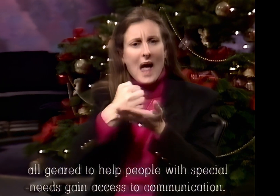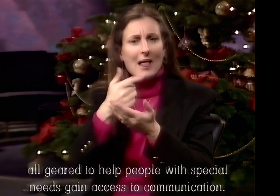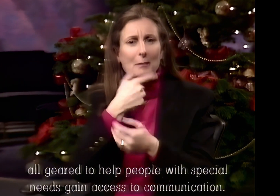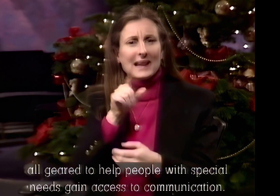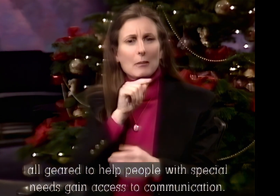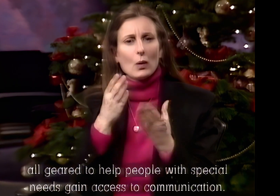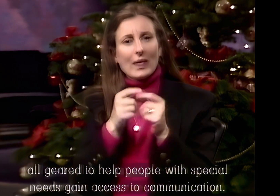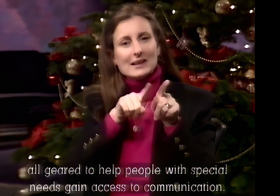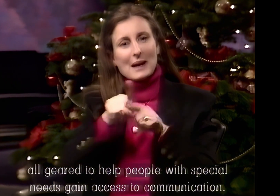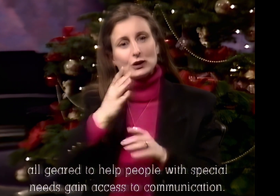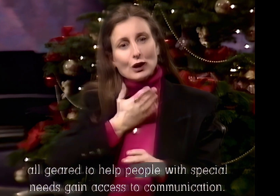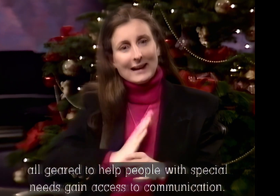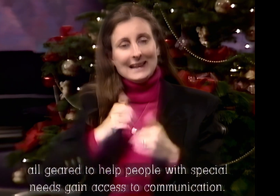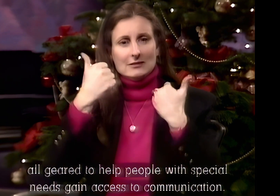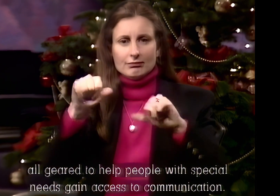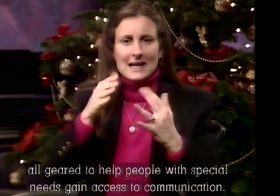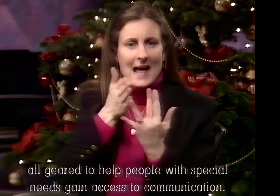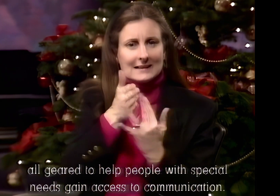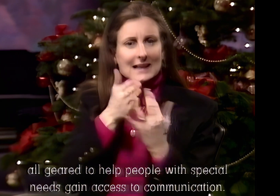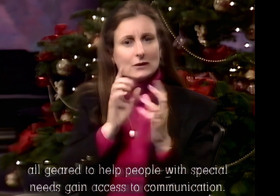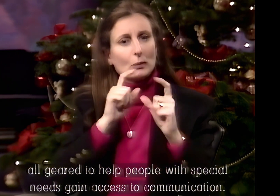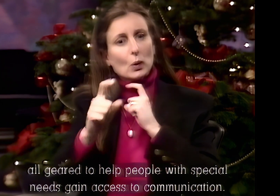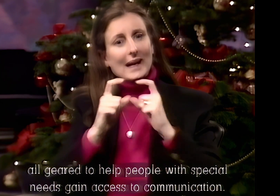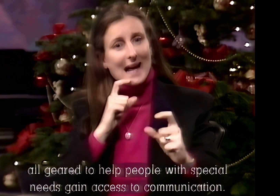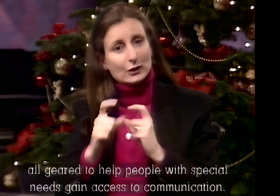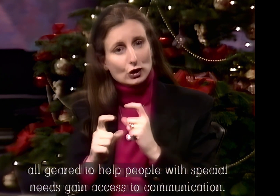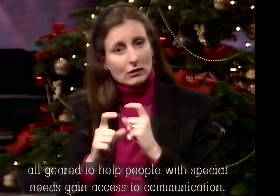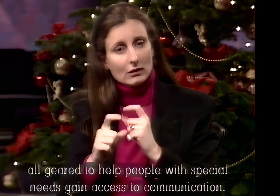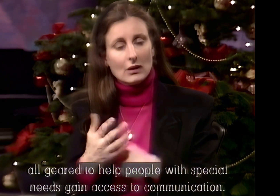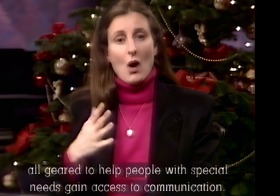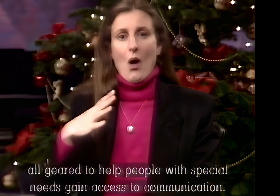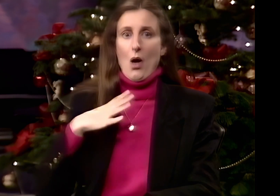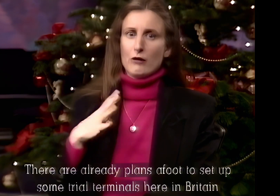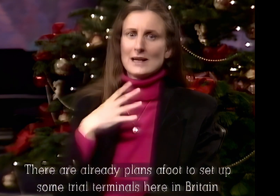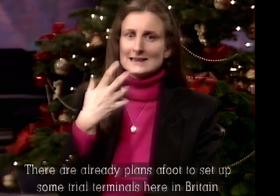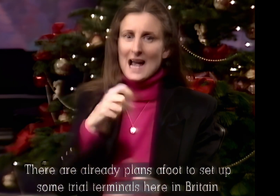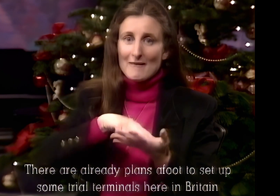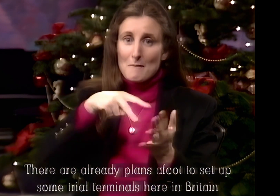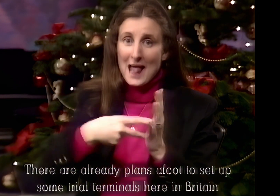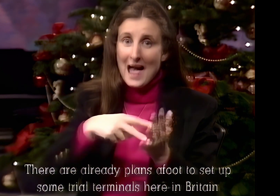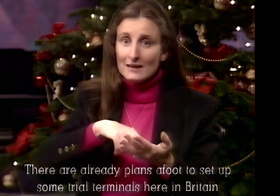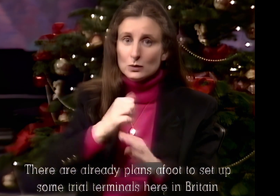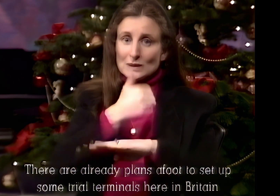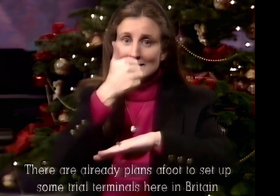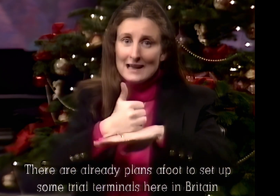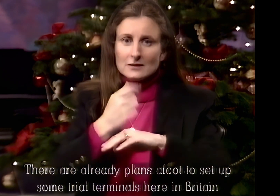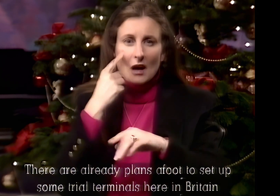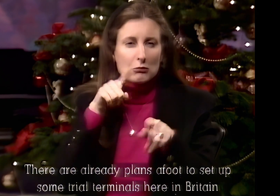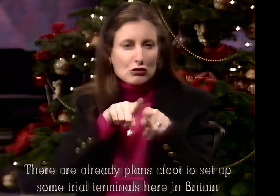geared to help people with special needs gain access to communication. There are already plans afoot to set up